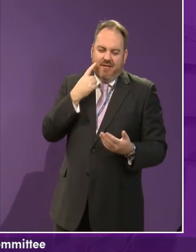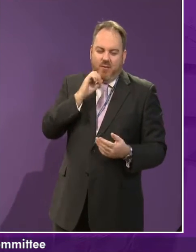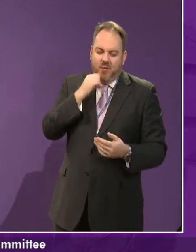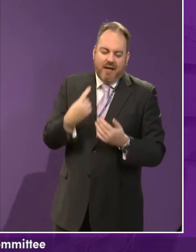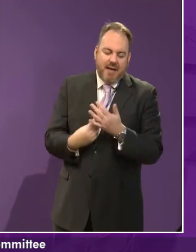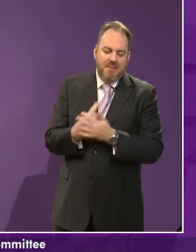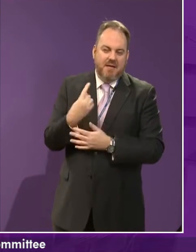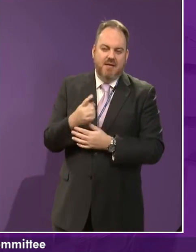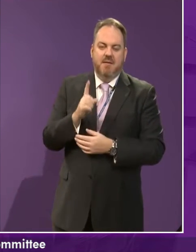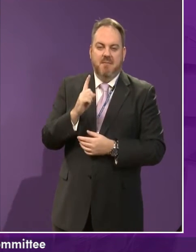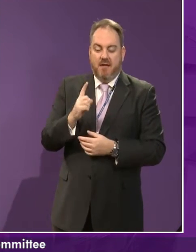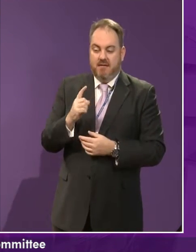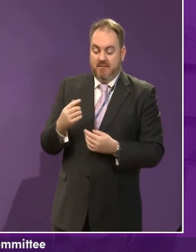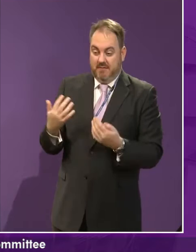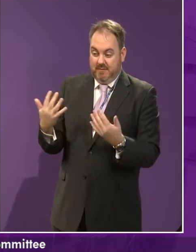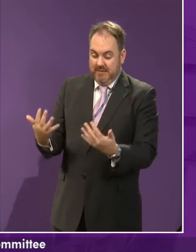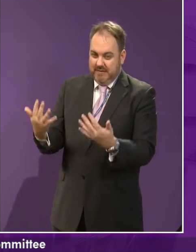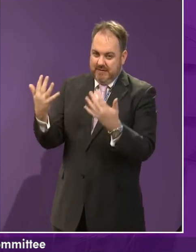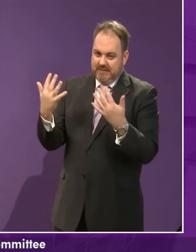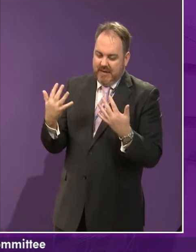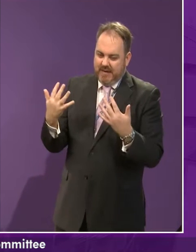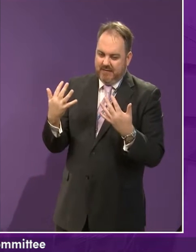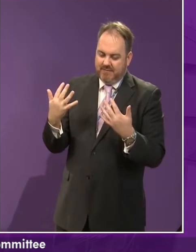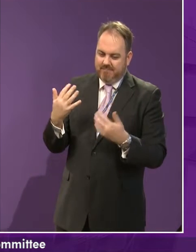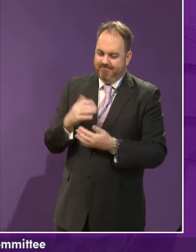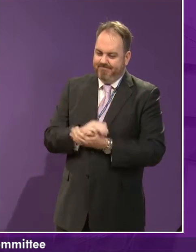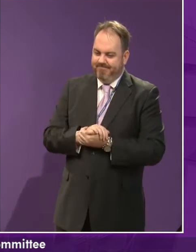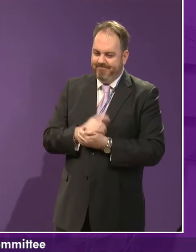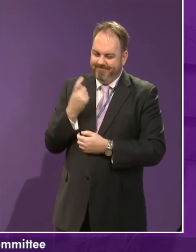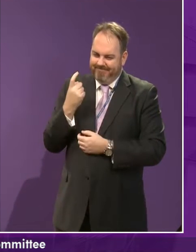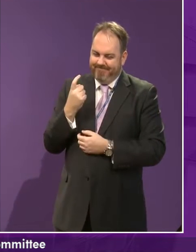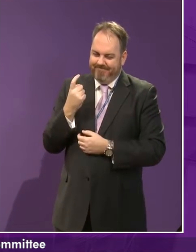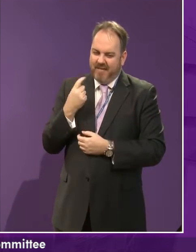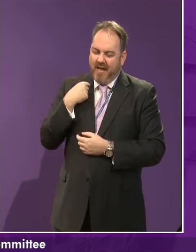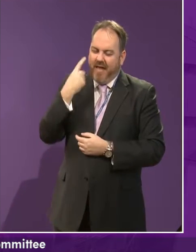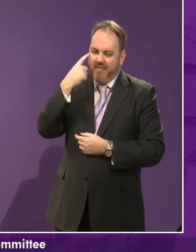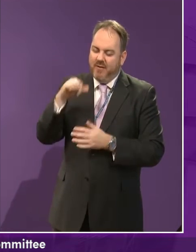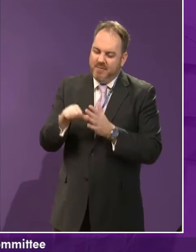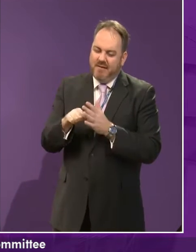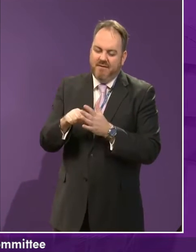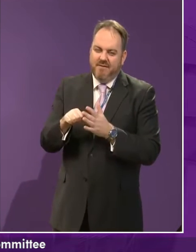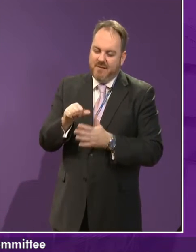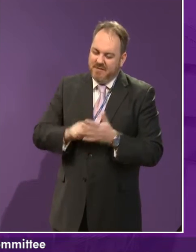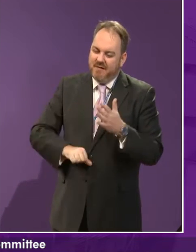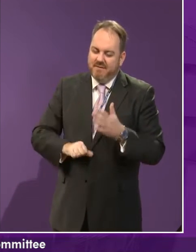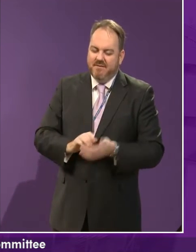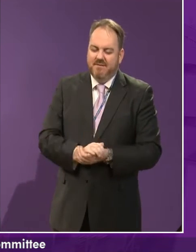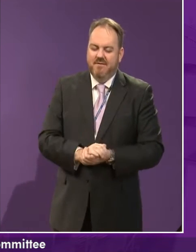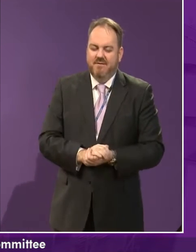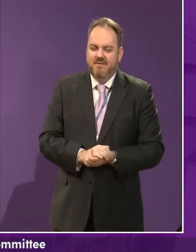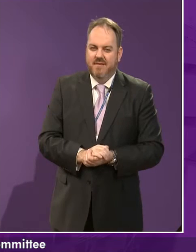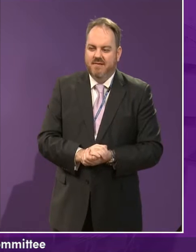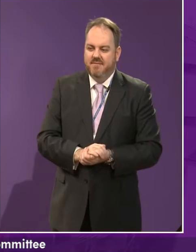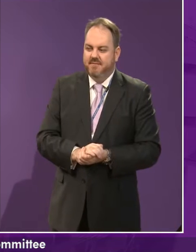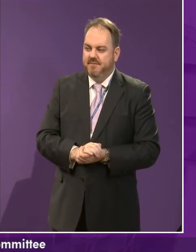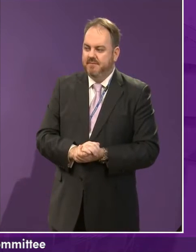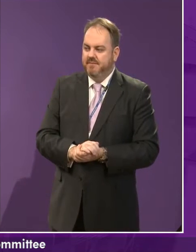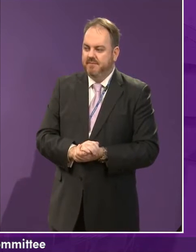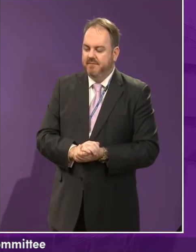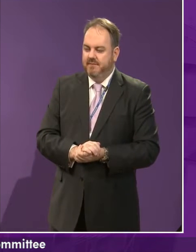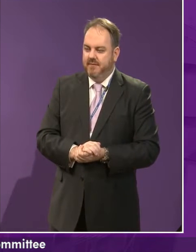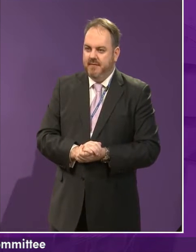the multiples of 10, we would really, really struggle. Okay. Yeah, I think so. Just two very quick questions, and I will be quiet, I